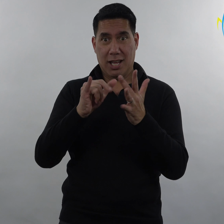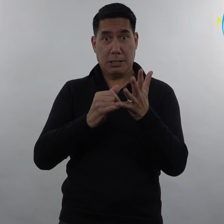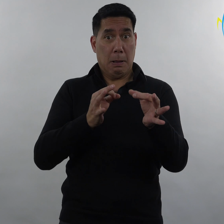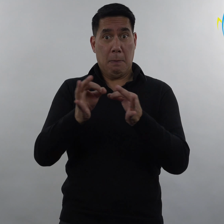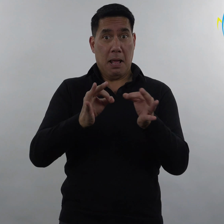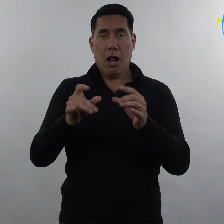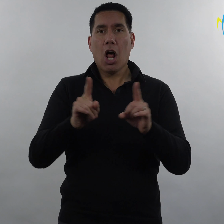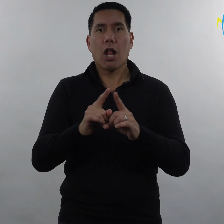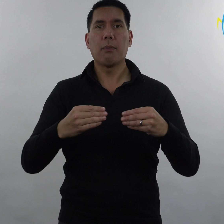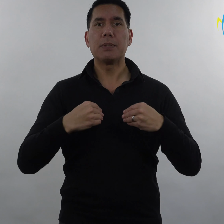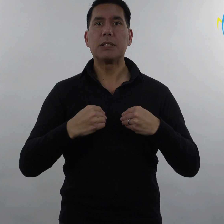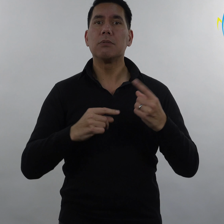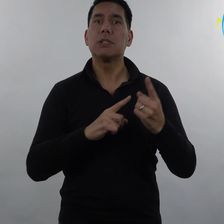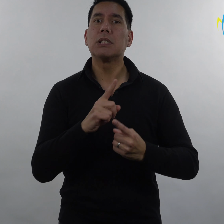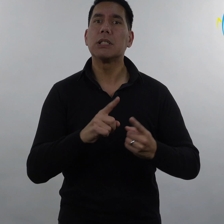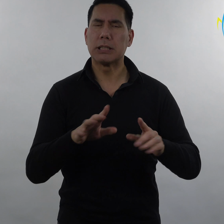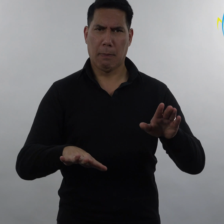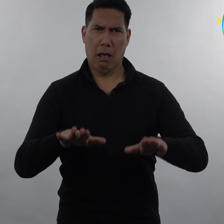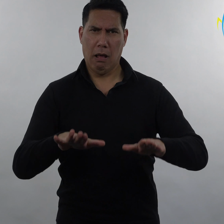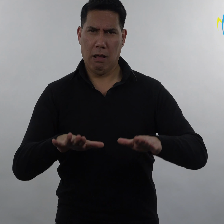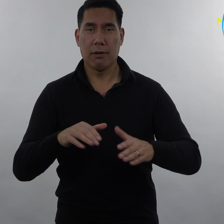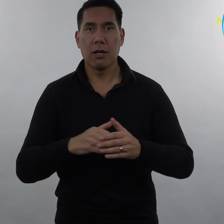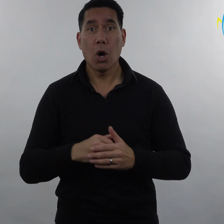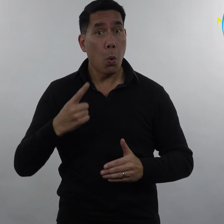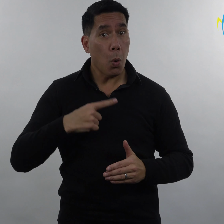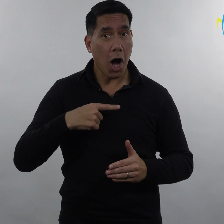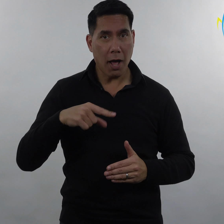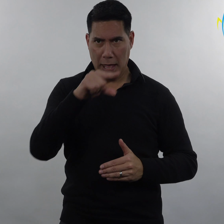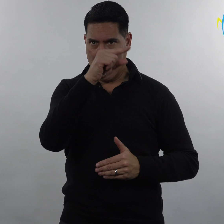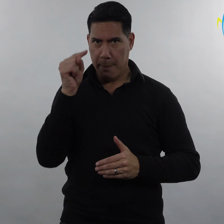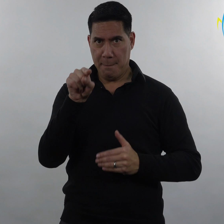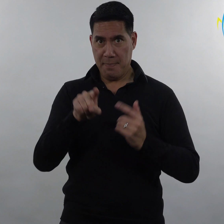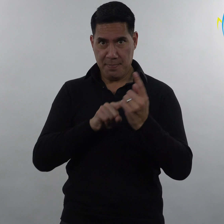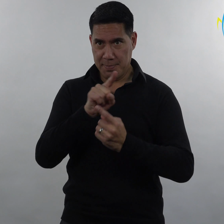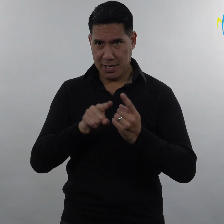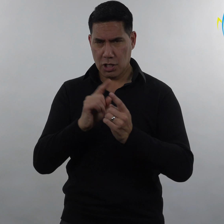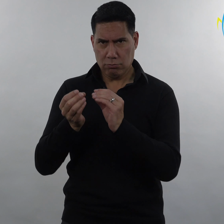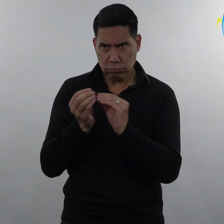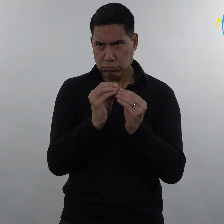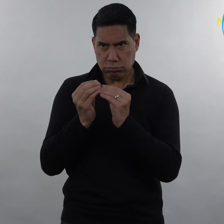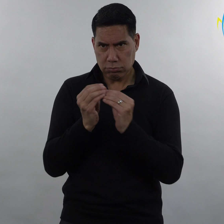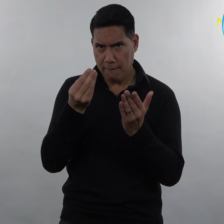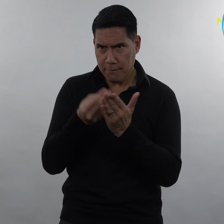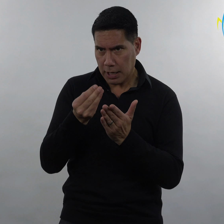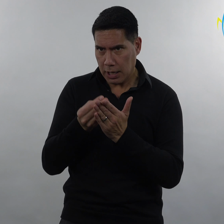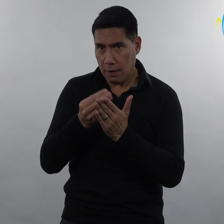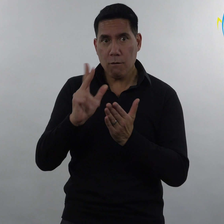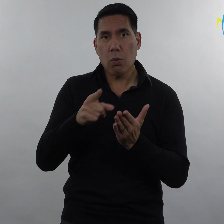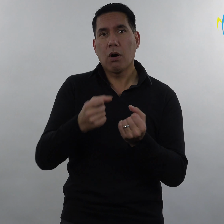meeting as a bit like a business meeting. The idea of the meeting is that you are negotiating funding for supports.